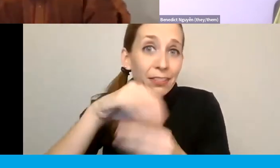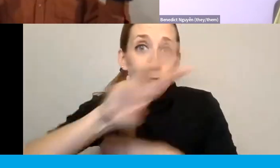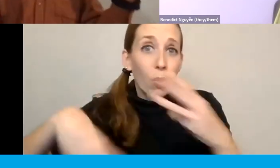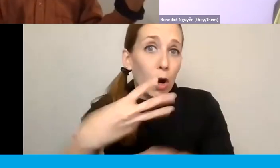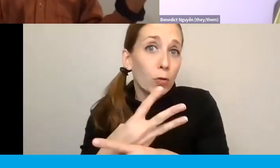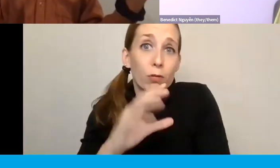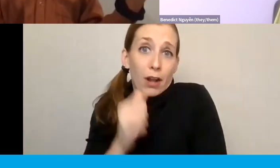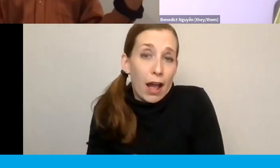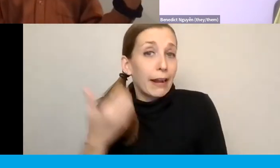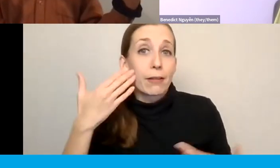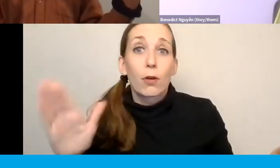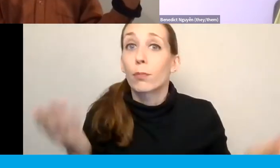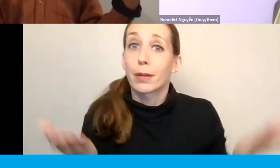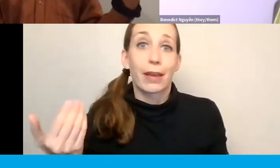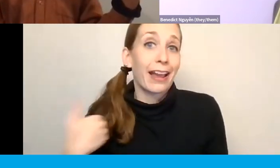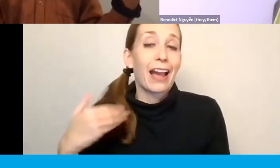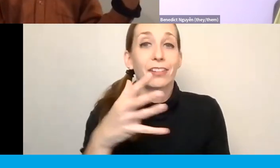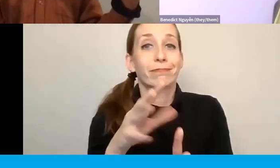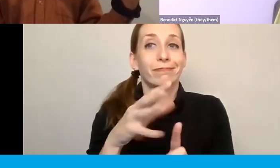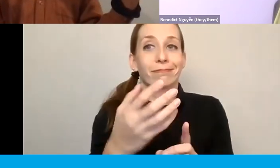it feels